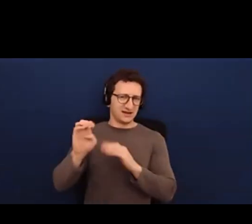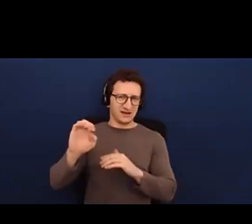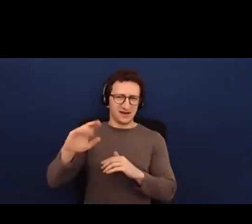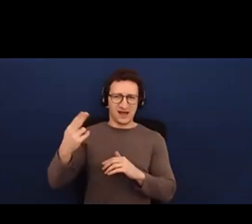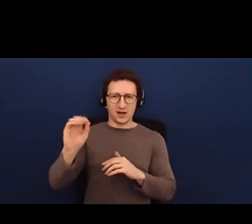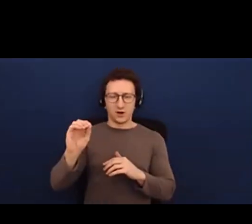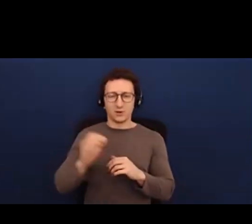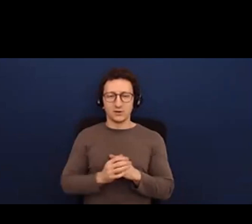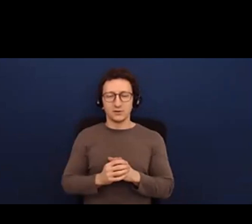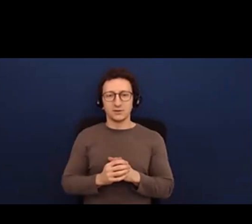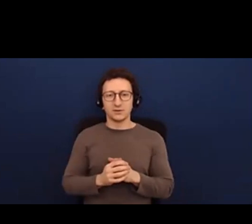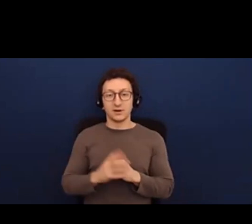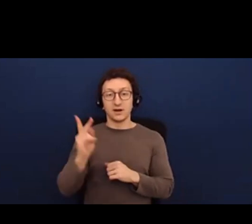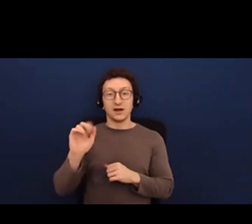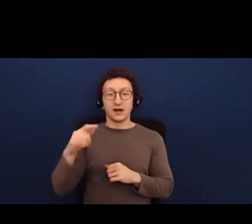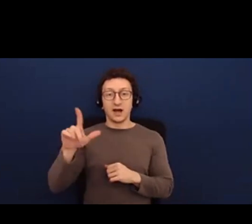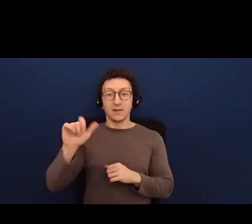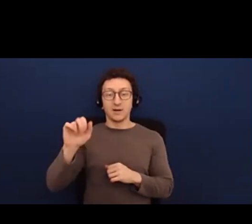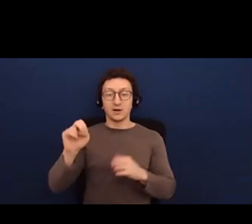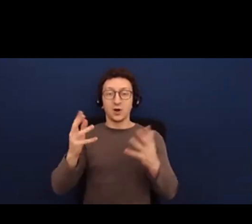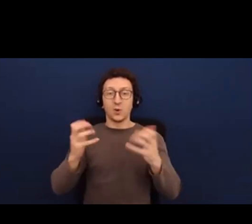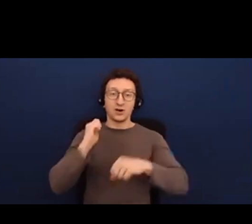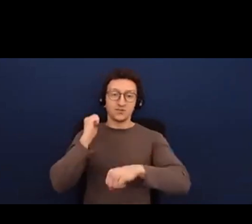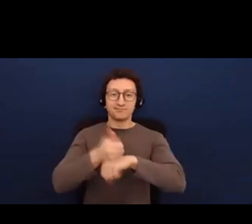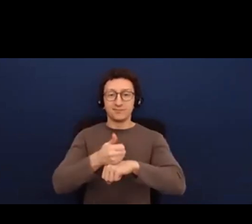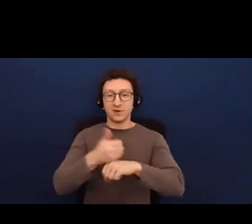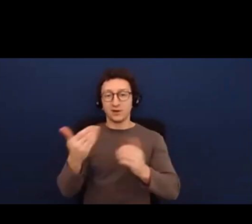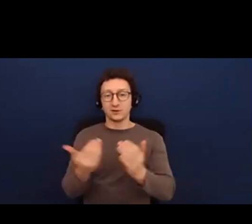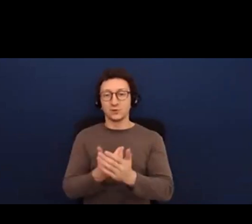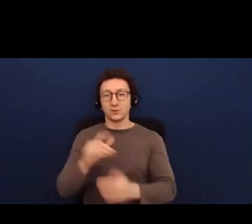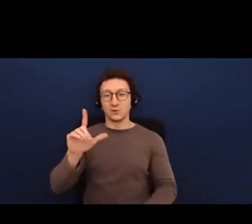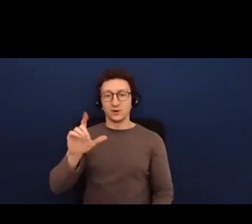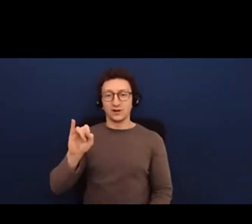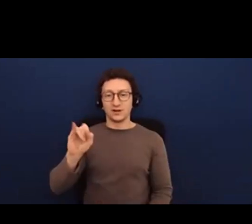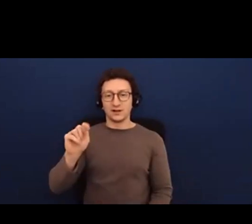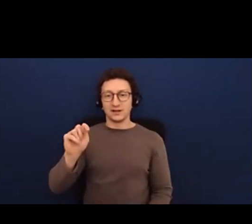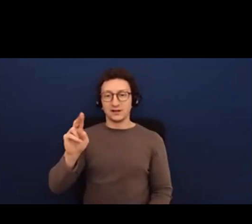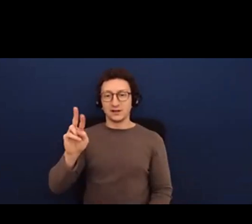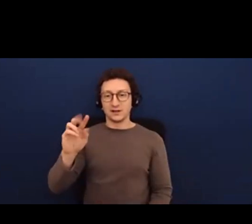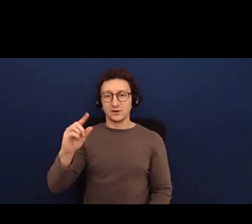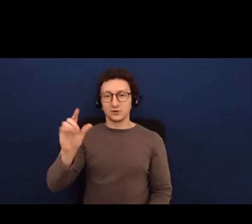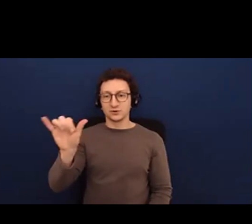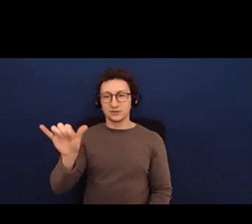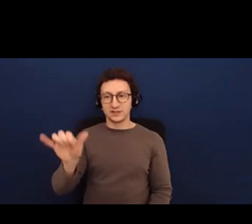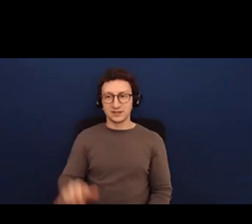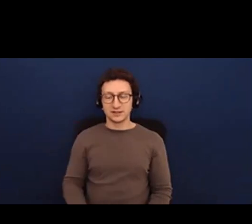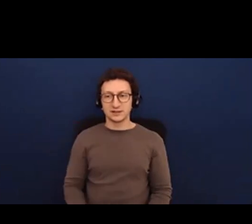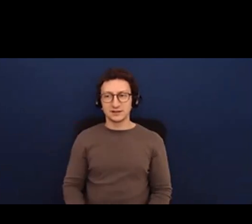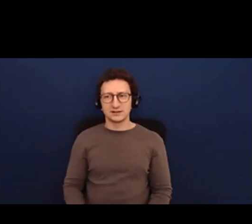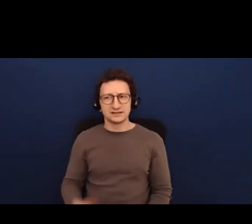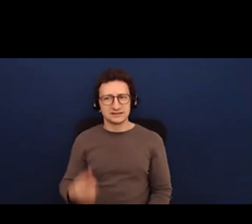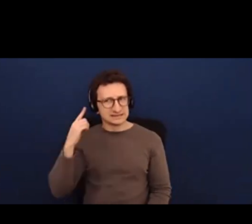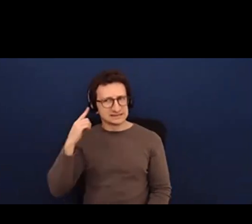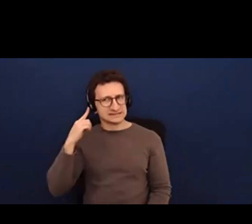for a new liturgy by his creation. David, do we have, I don't know how we can do